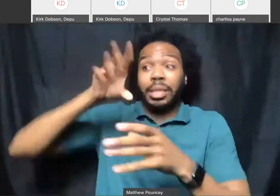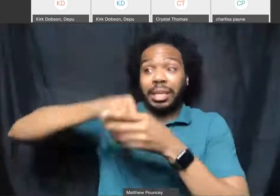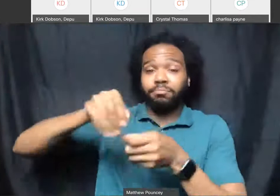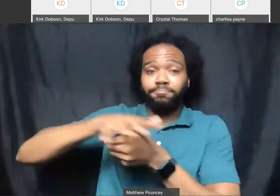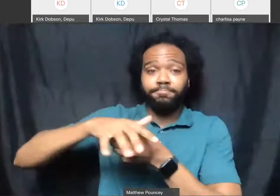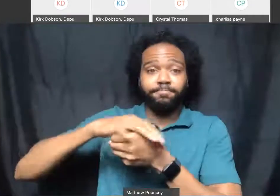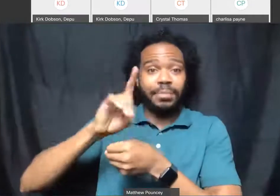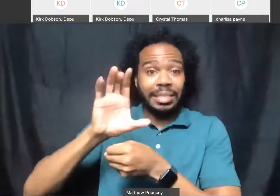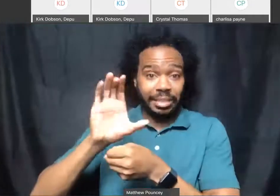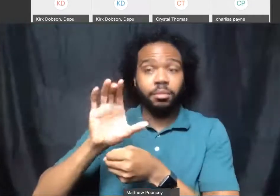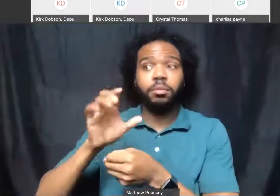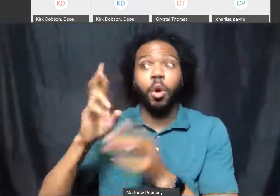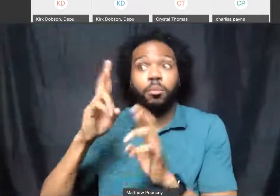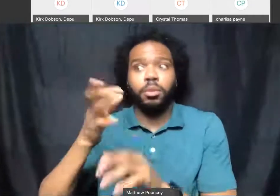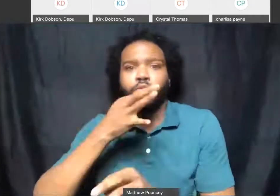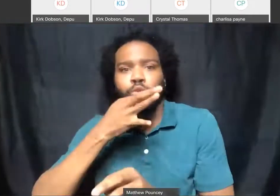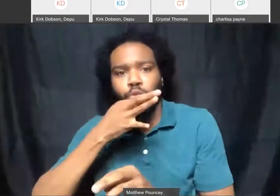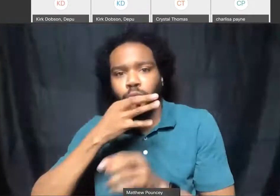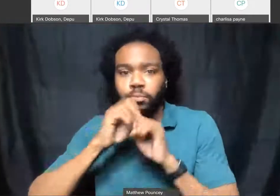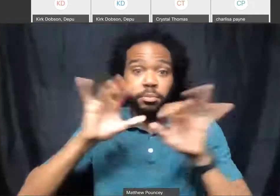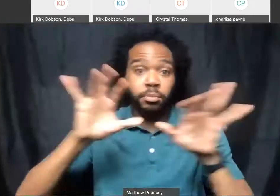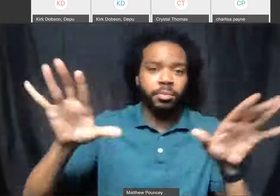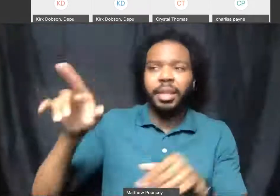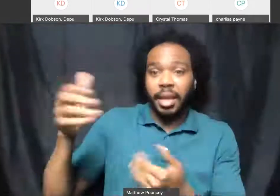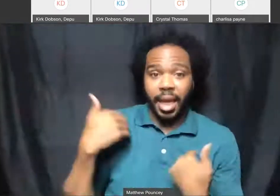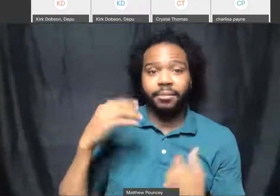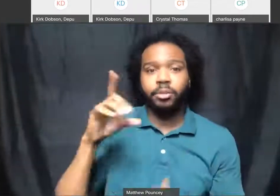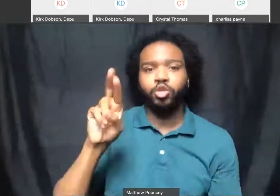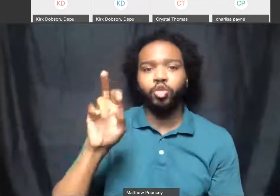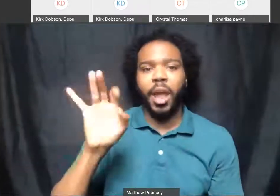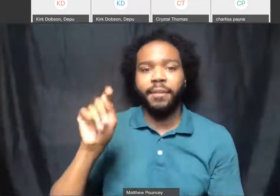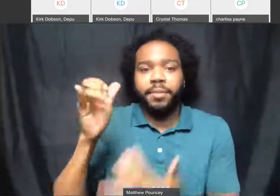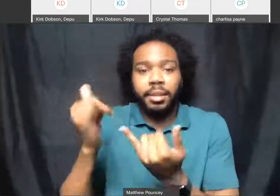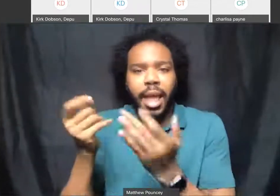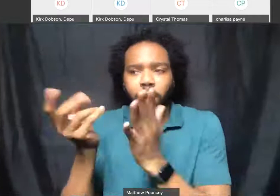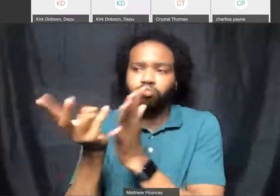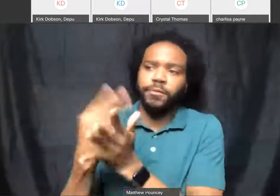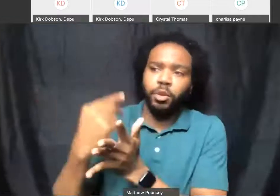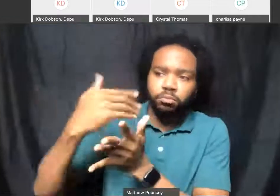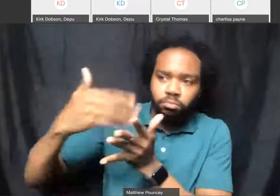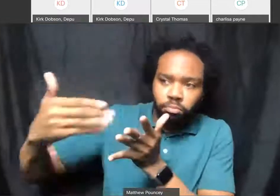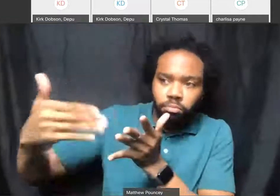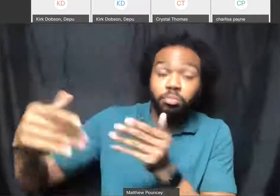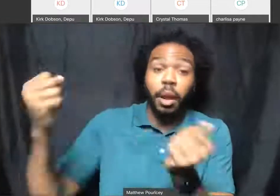drafted it and it's going through the review process currently, and we hope that that'll be